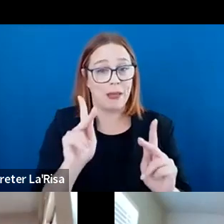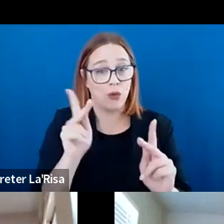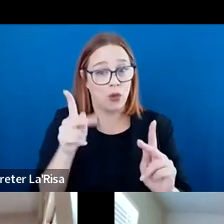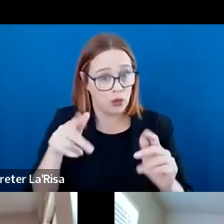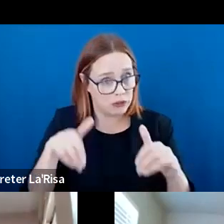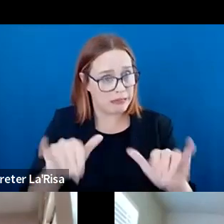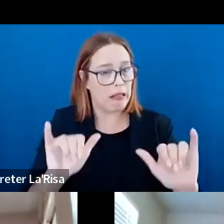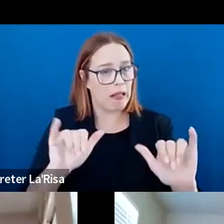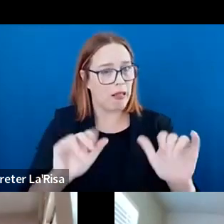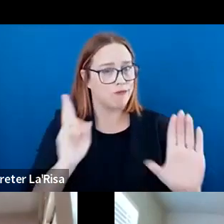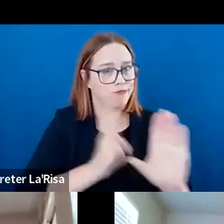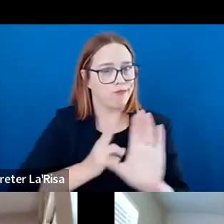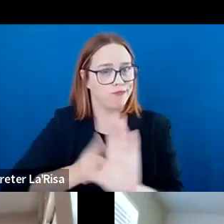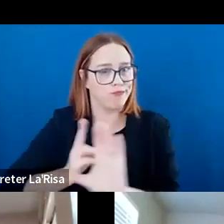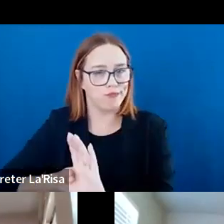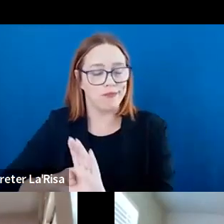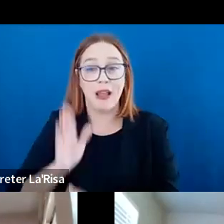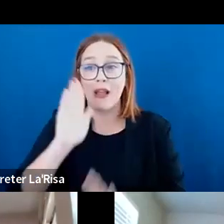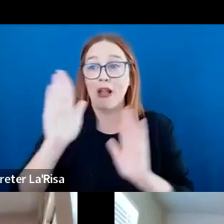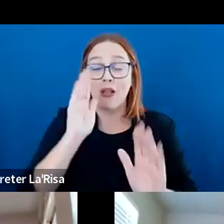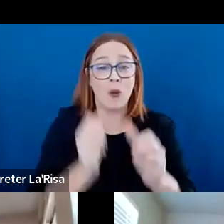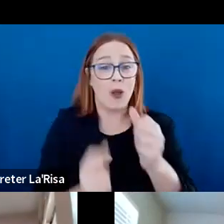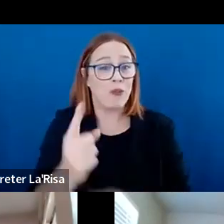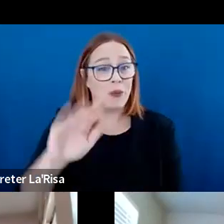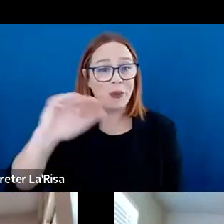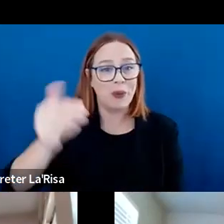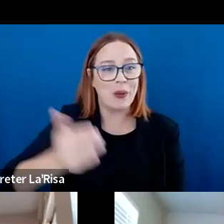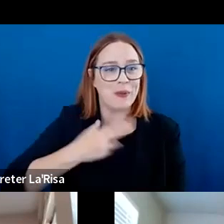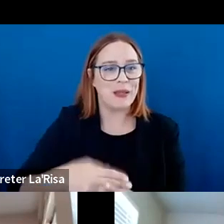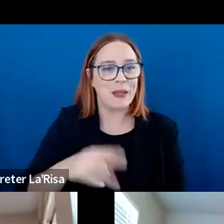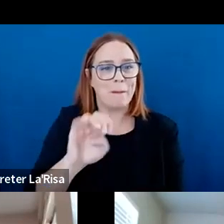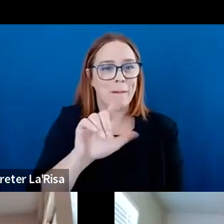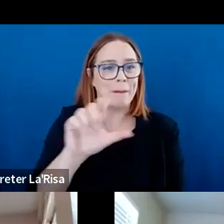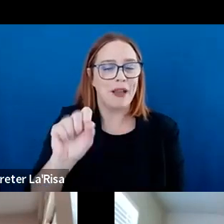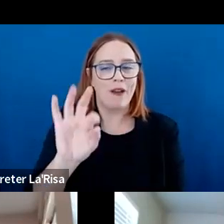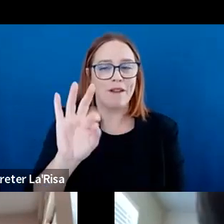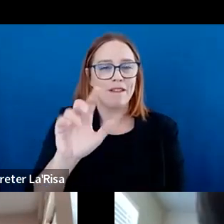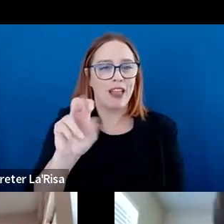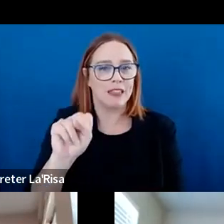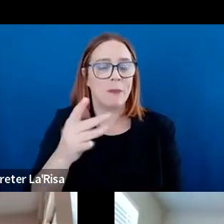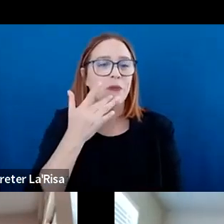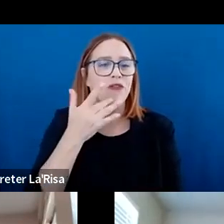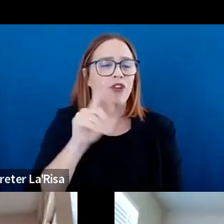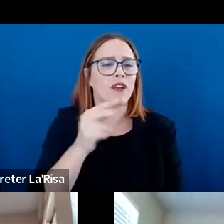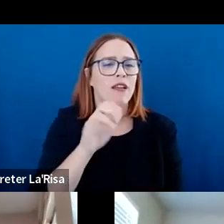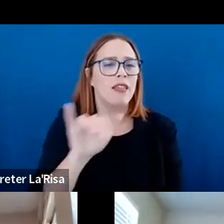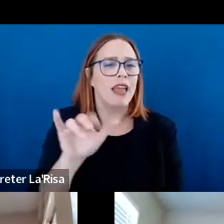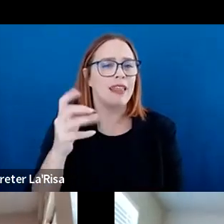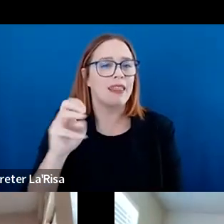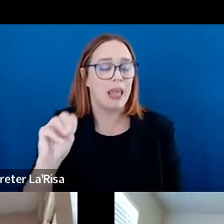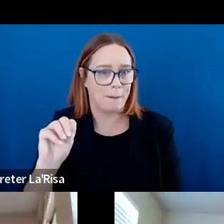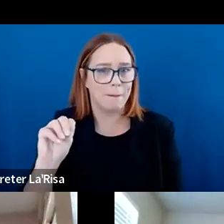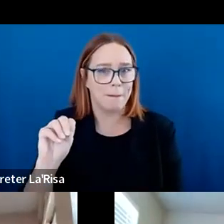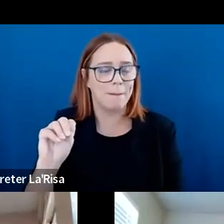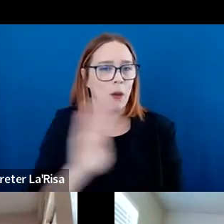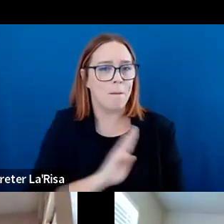Alrighty, so hello everyone and welcome. I am Mel Svelton. I use they, them pronouns, and I am a April board